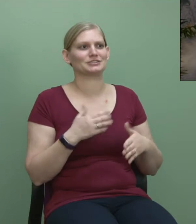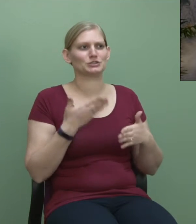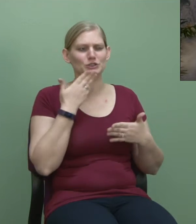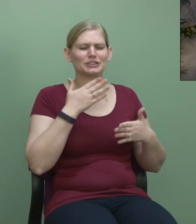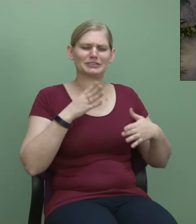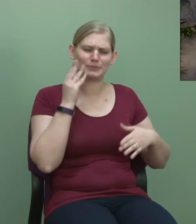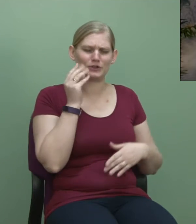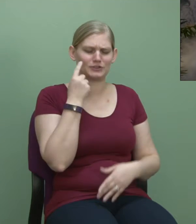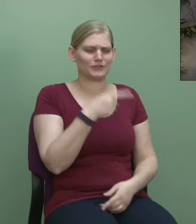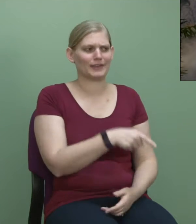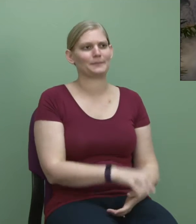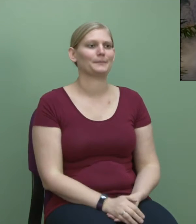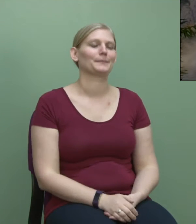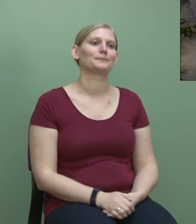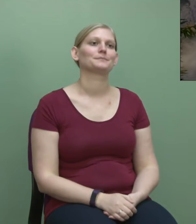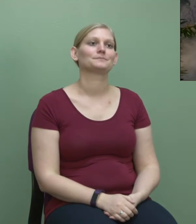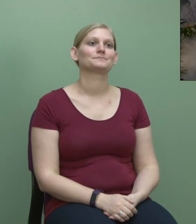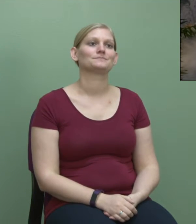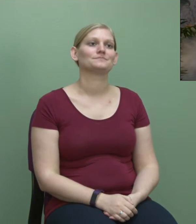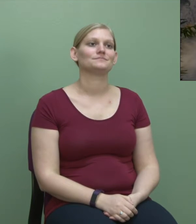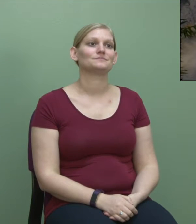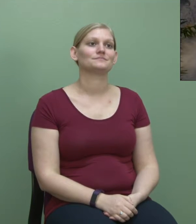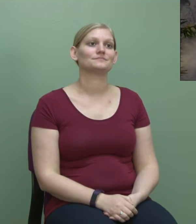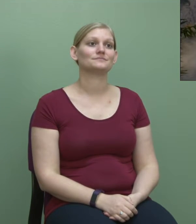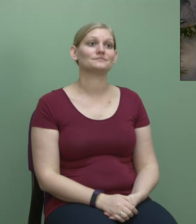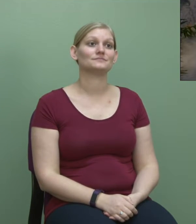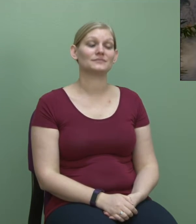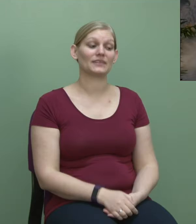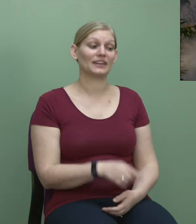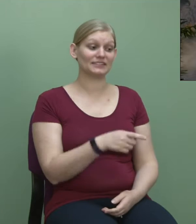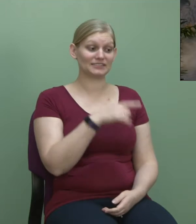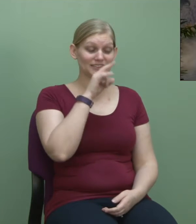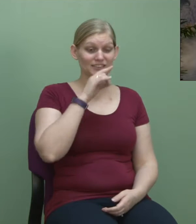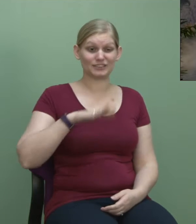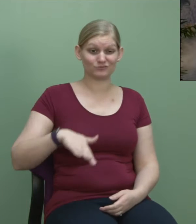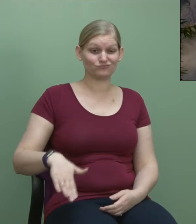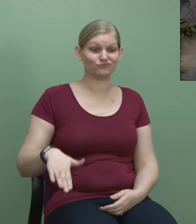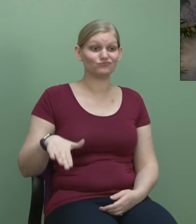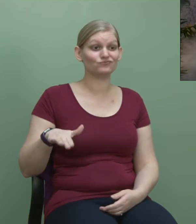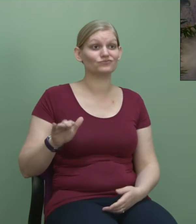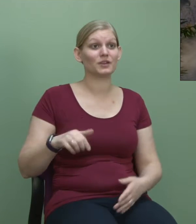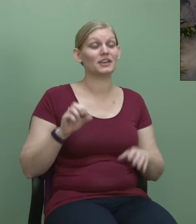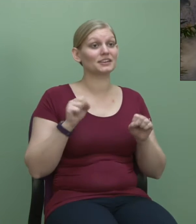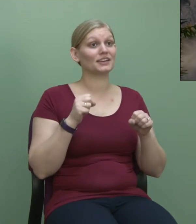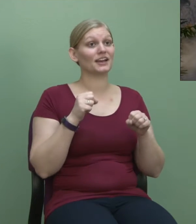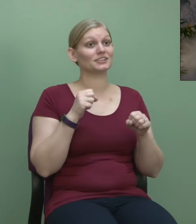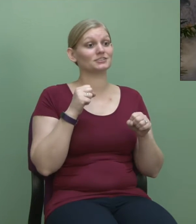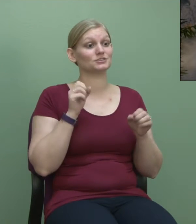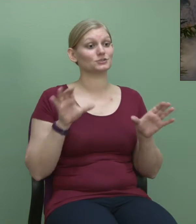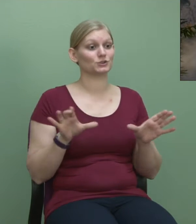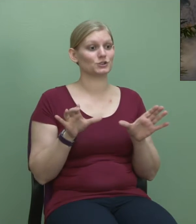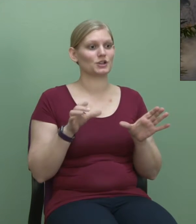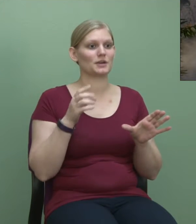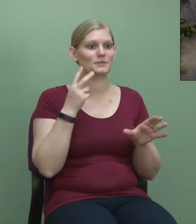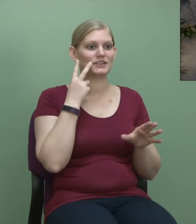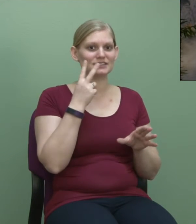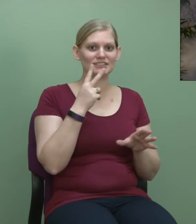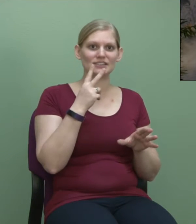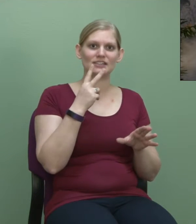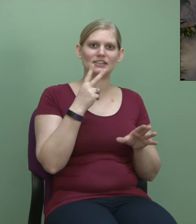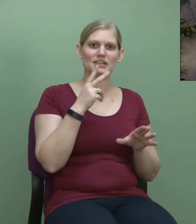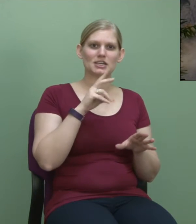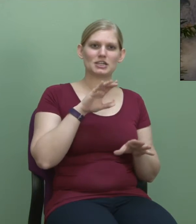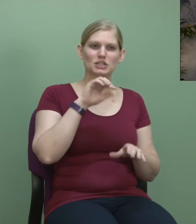them. As they get much older, you can encourage them to see the shapes of